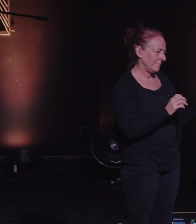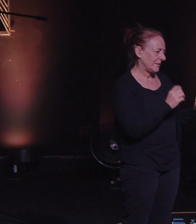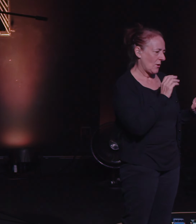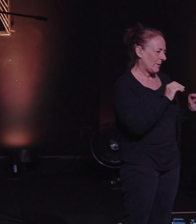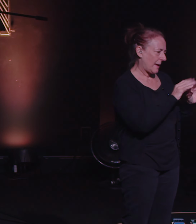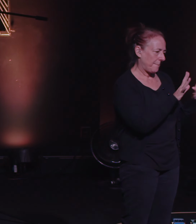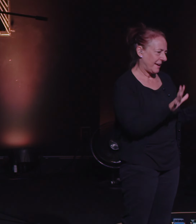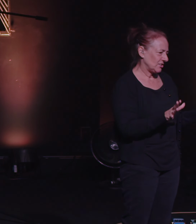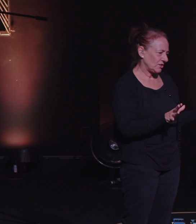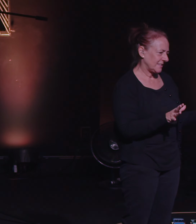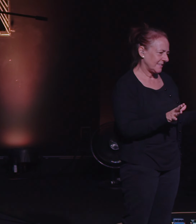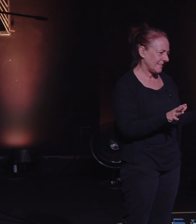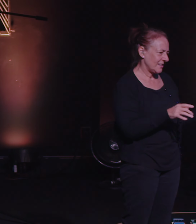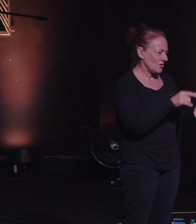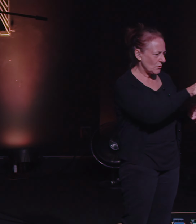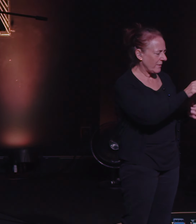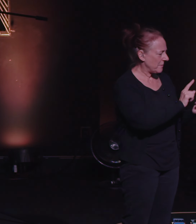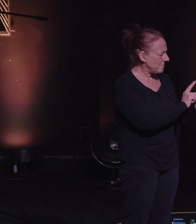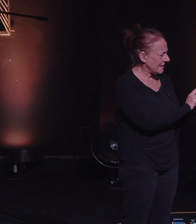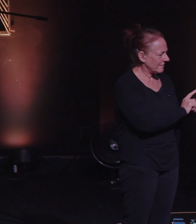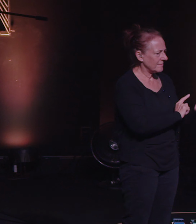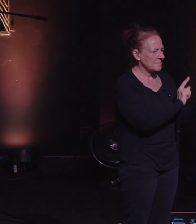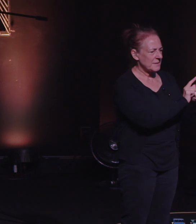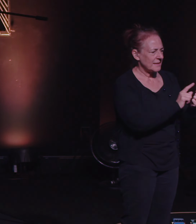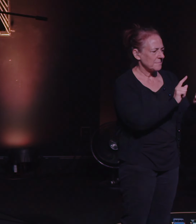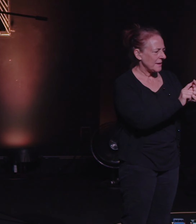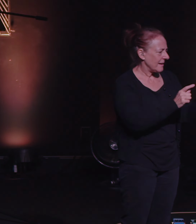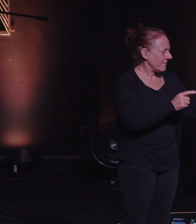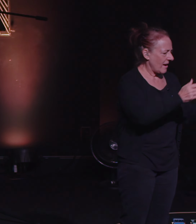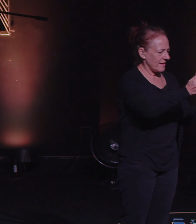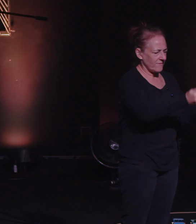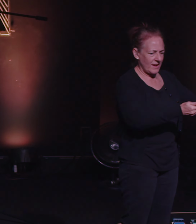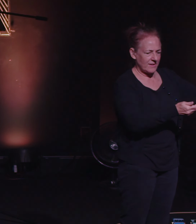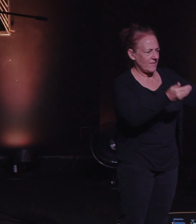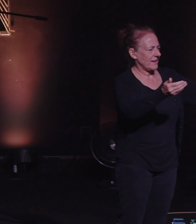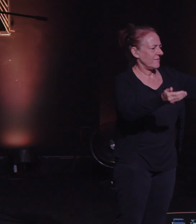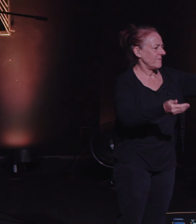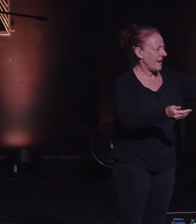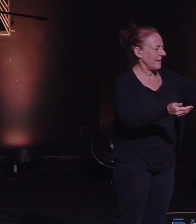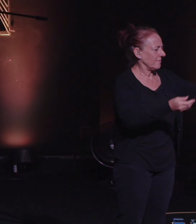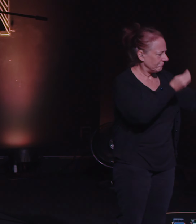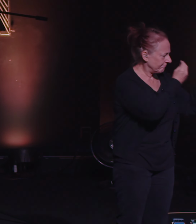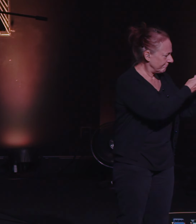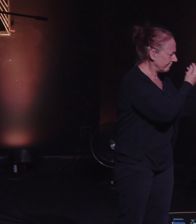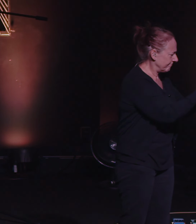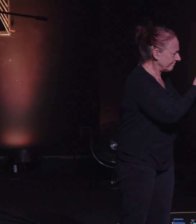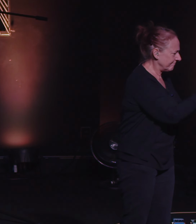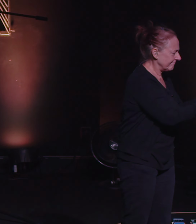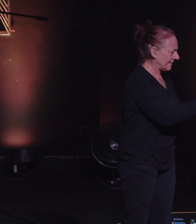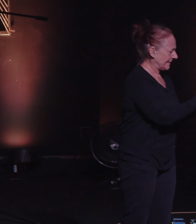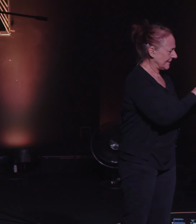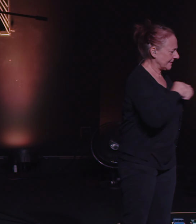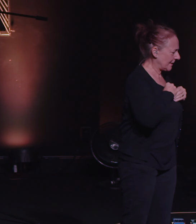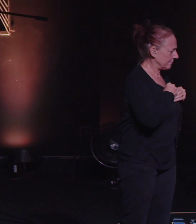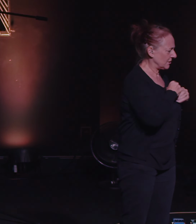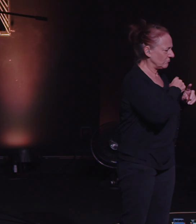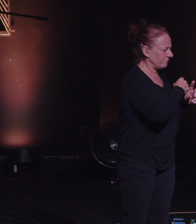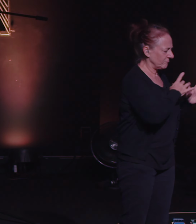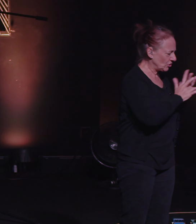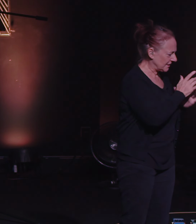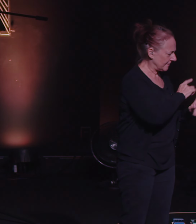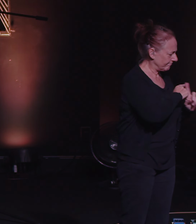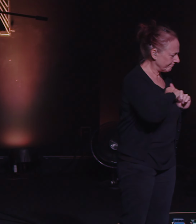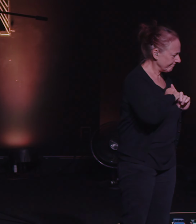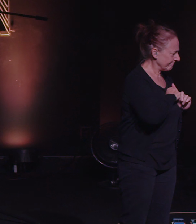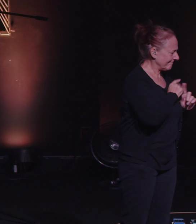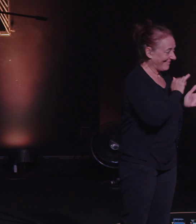magic thing, right? Each church kind of does their own thing. The magic is found in people going out into the world in one-to-one relationships and sharing Jesus